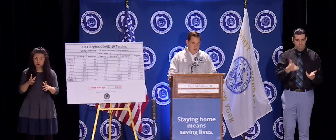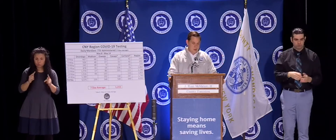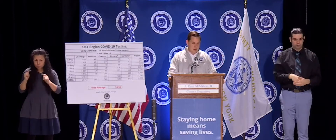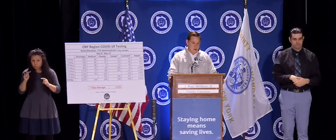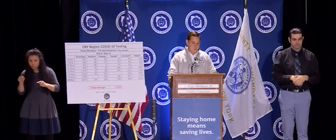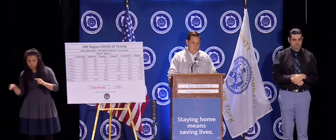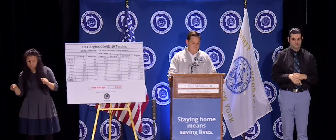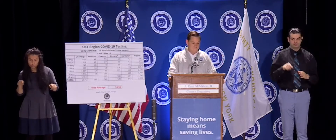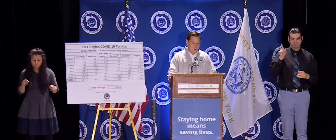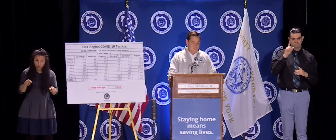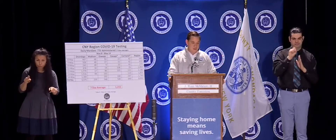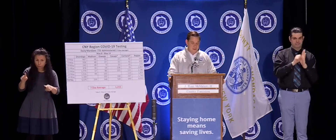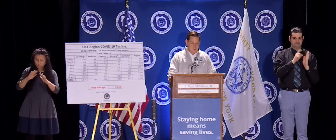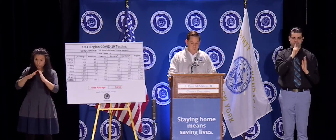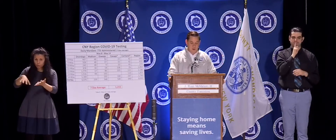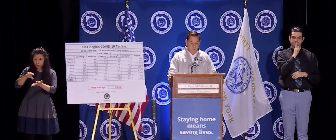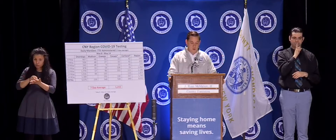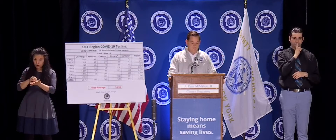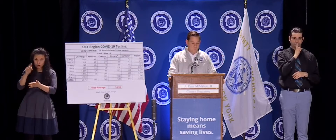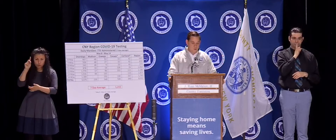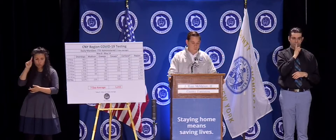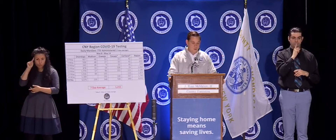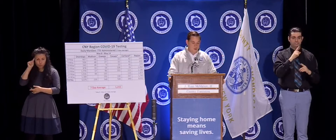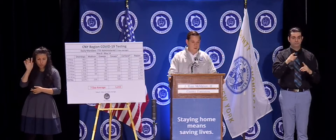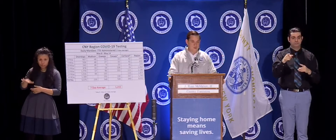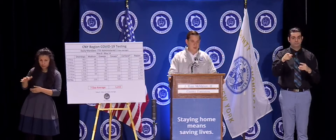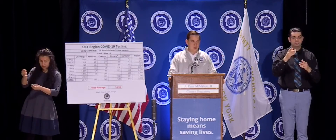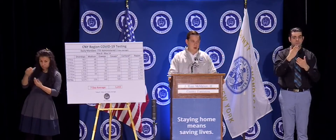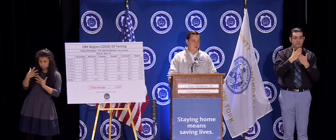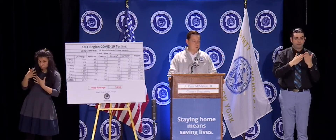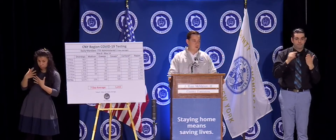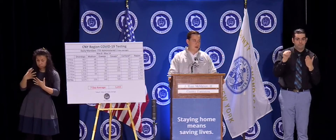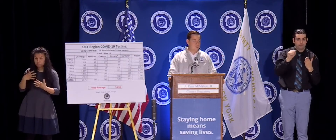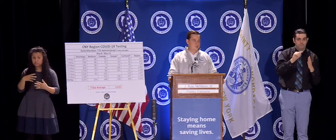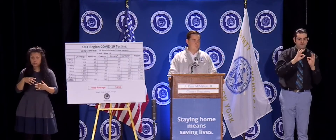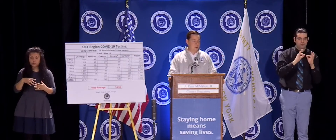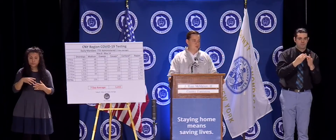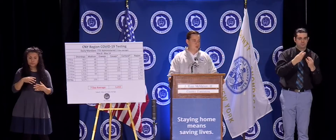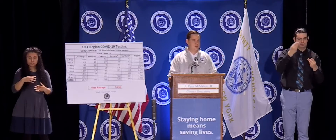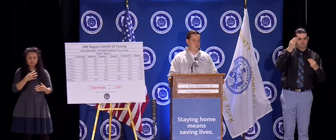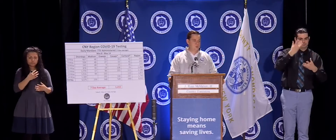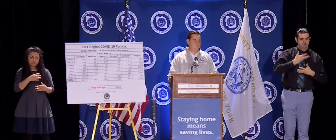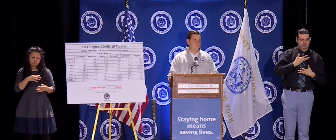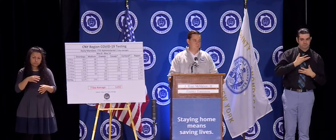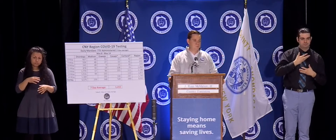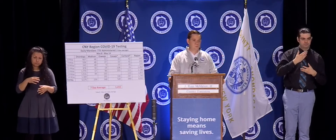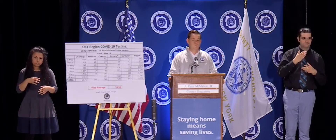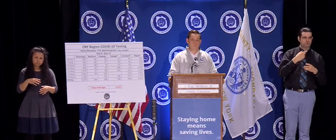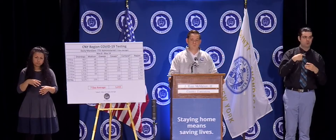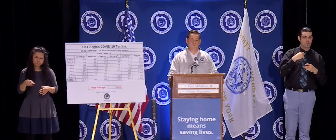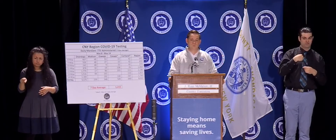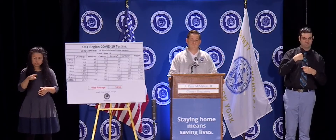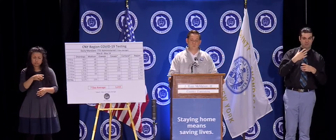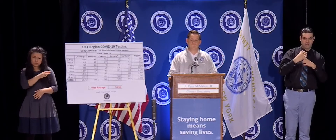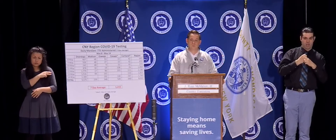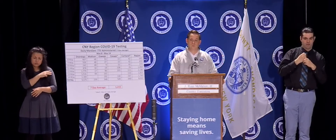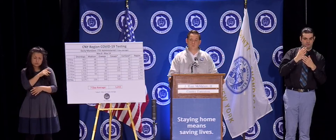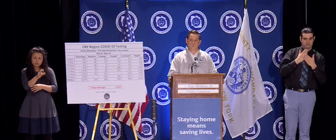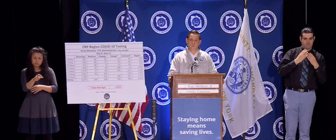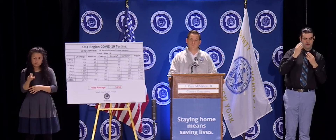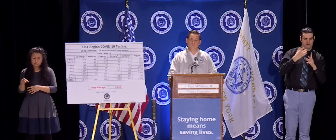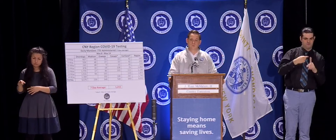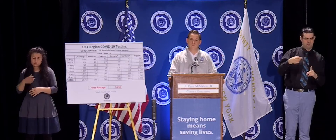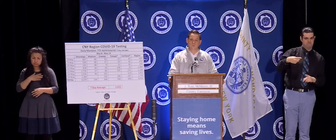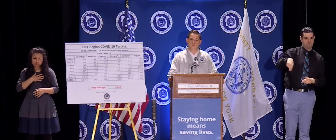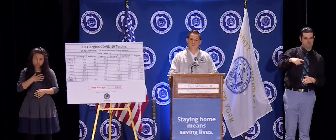and that makes that very real. For us in our office, a lot of these people aren't strangers. We know the numbers from the state